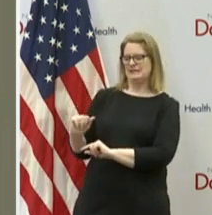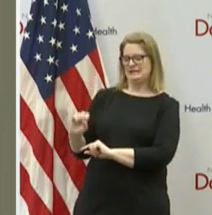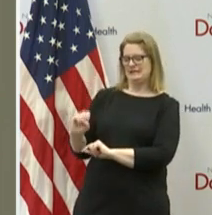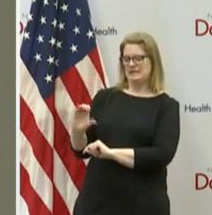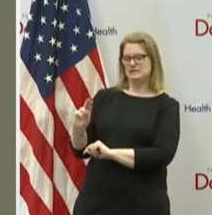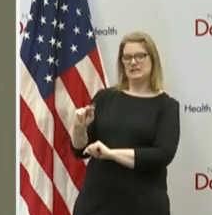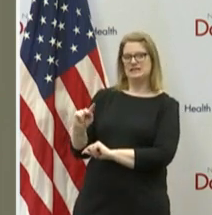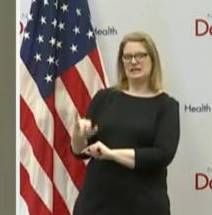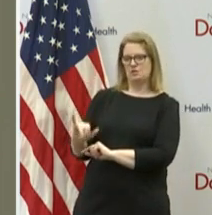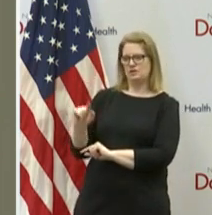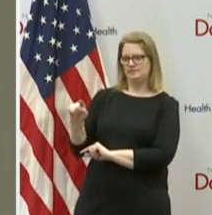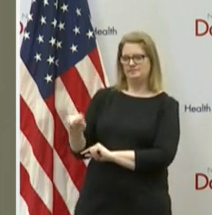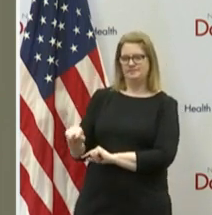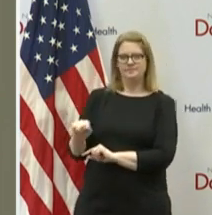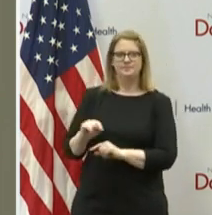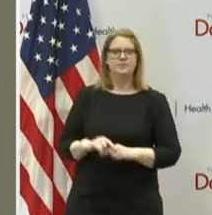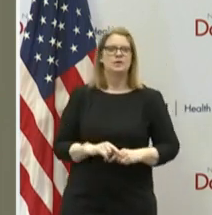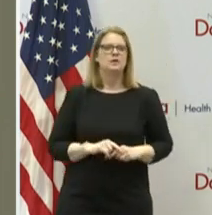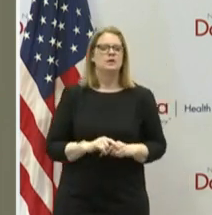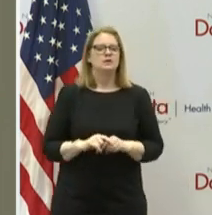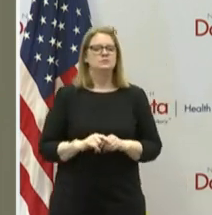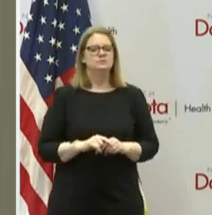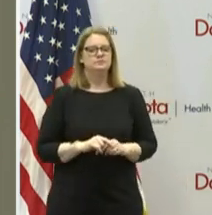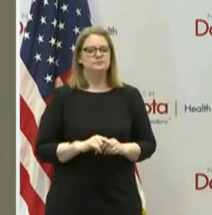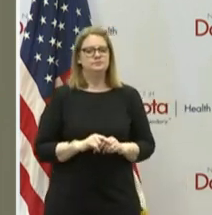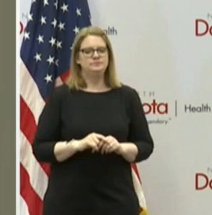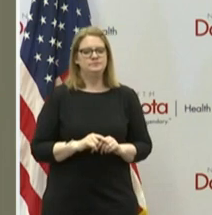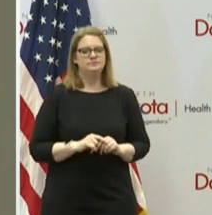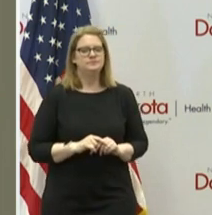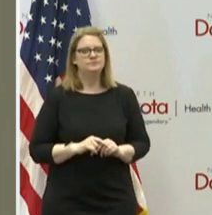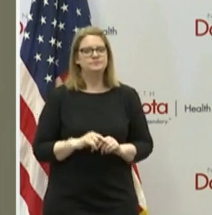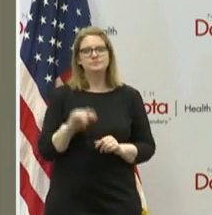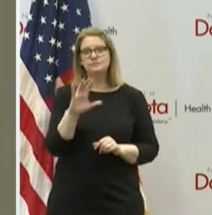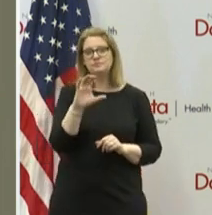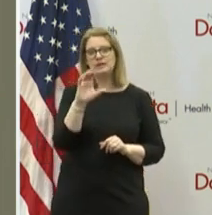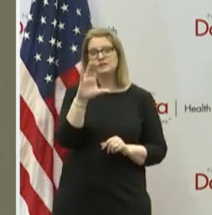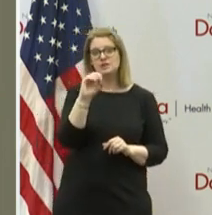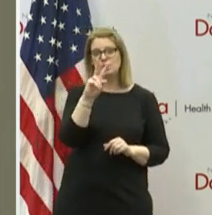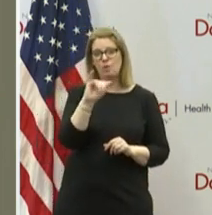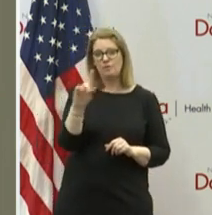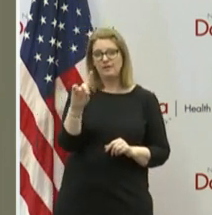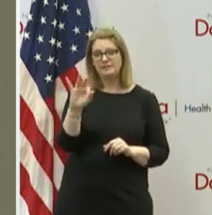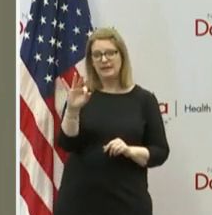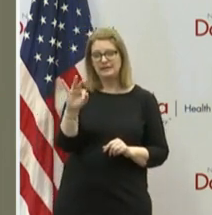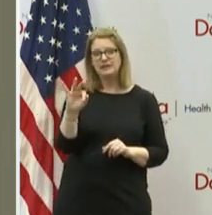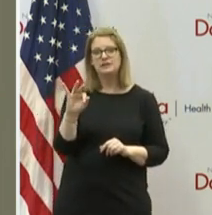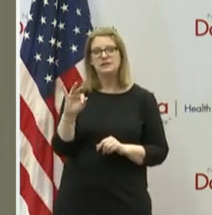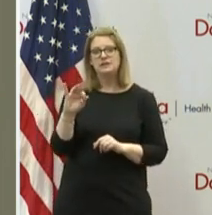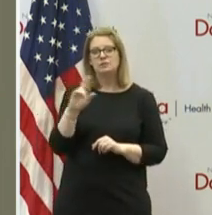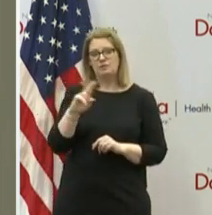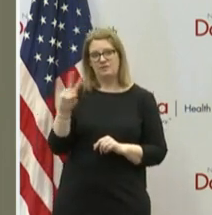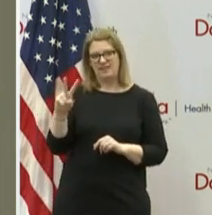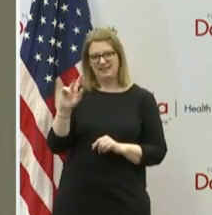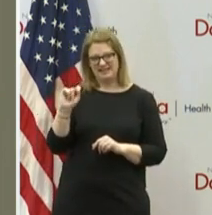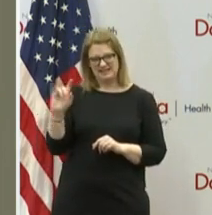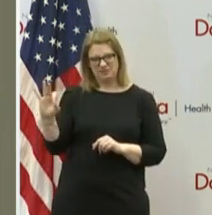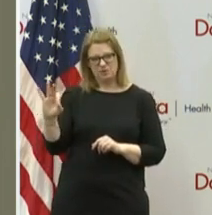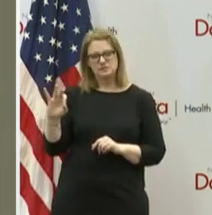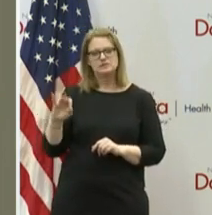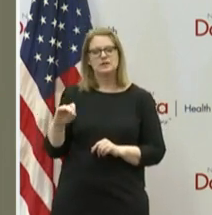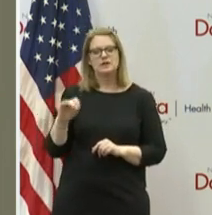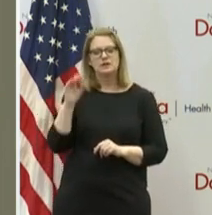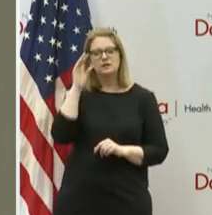Forks. An update from the COVID-19 Red River Valley Task Force.